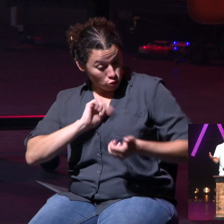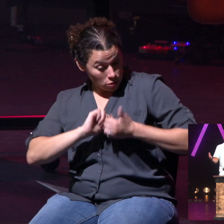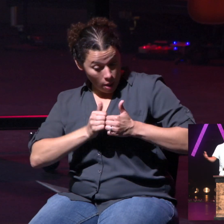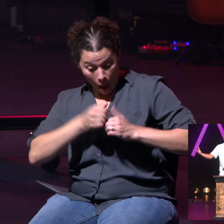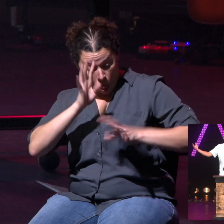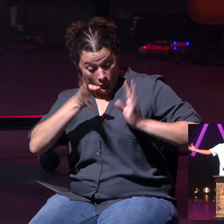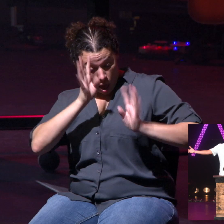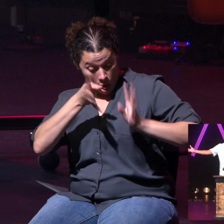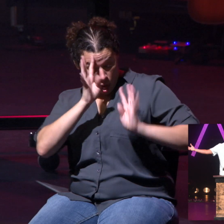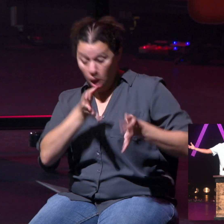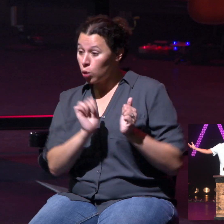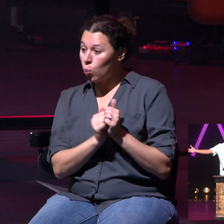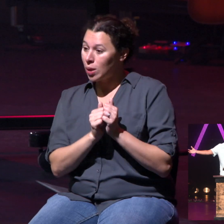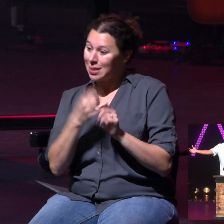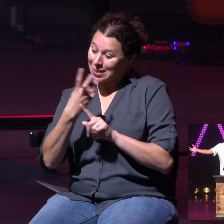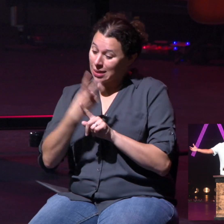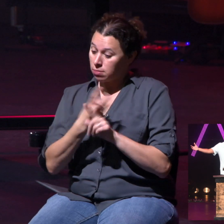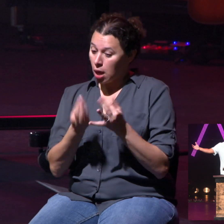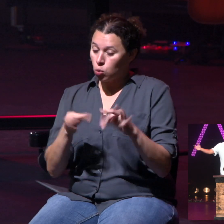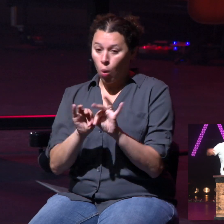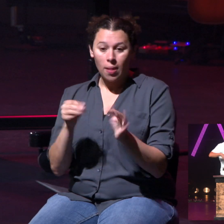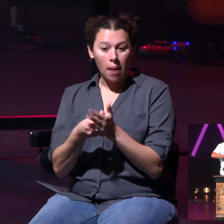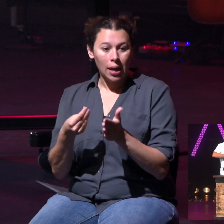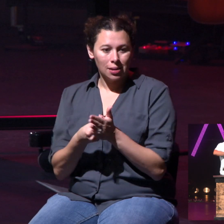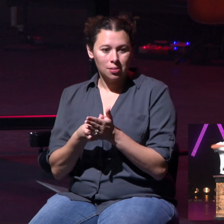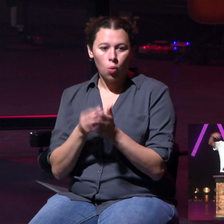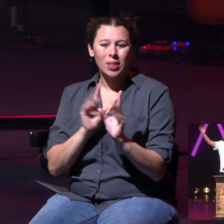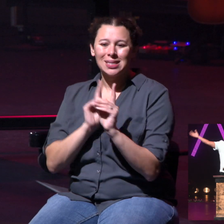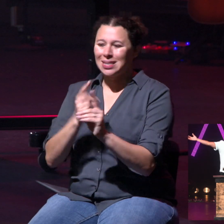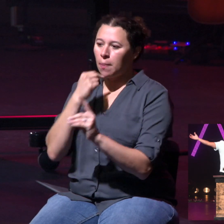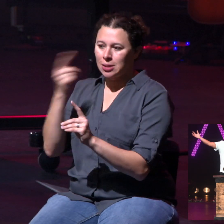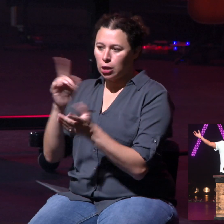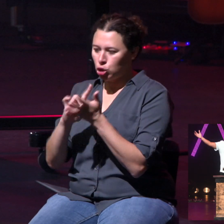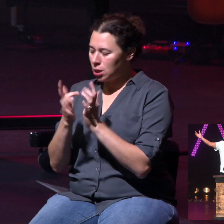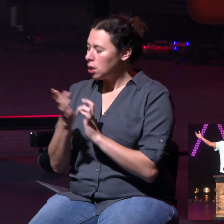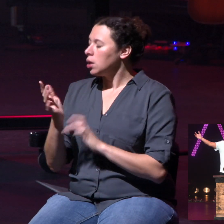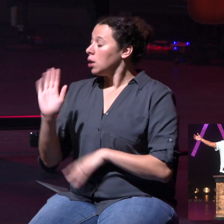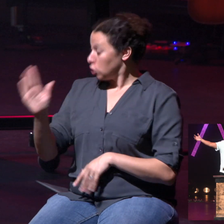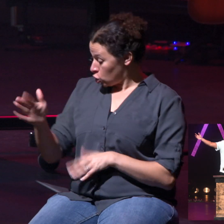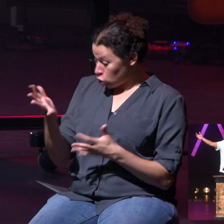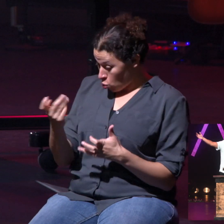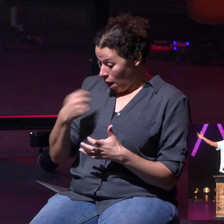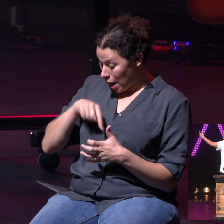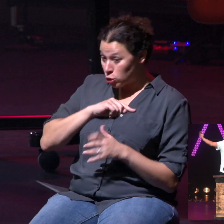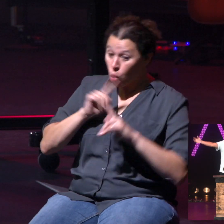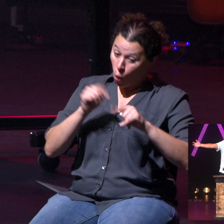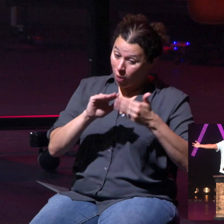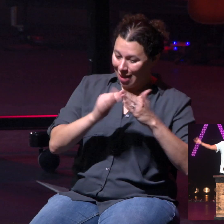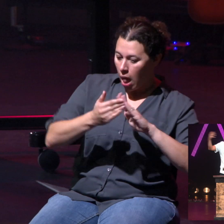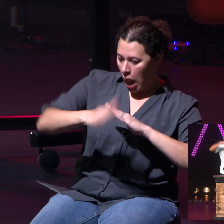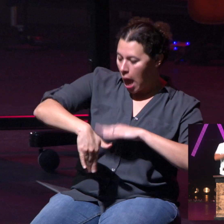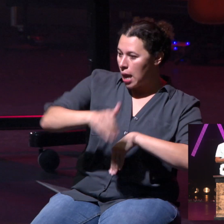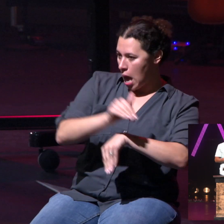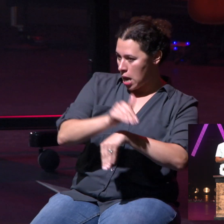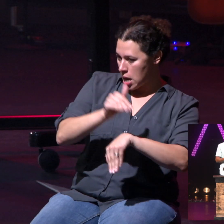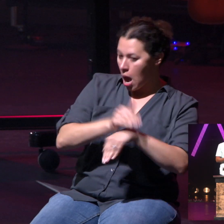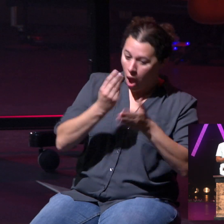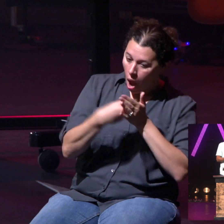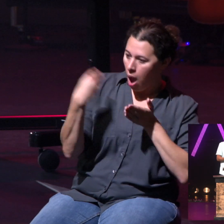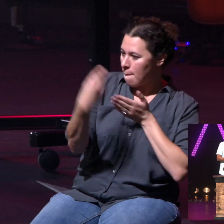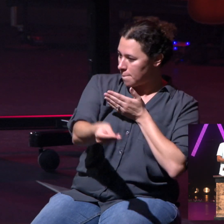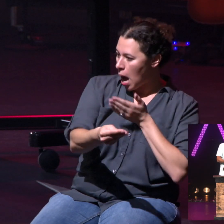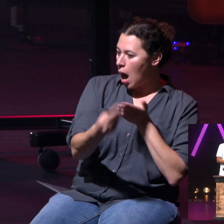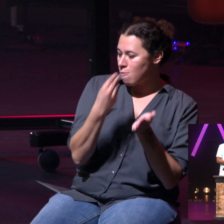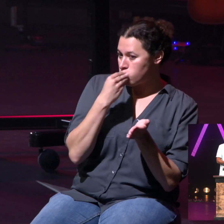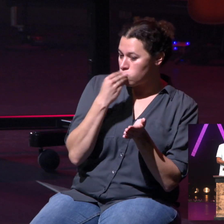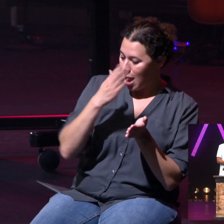with 6 months' worth of money and go to the towns this late at night and buy food and bring it back here?